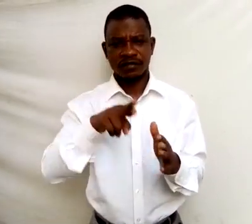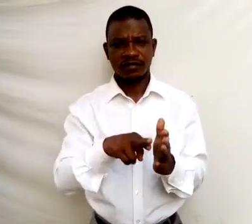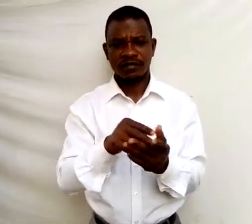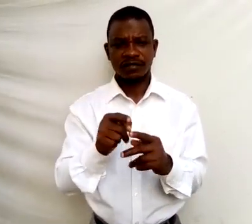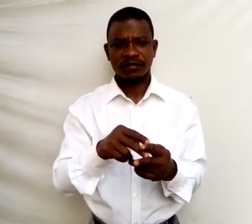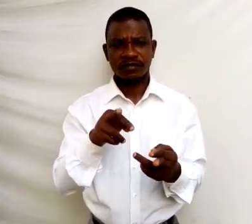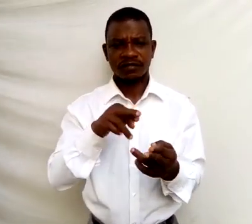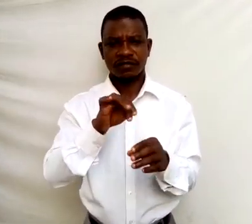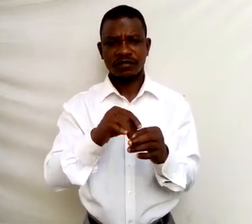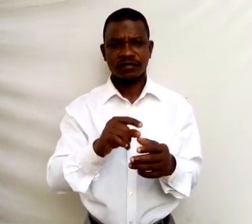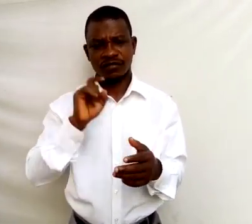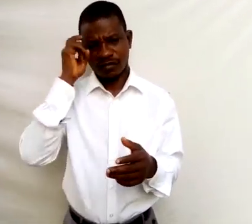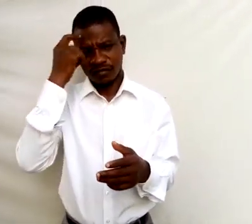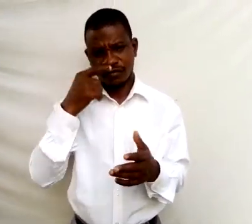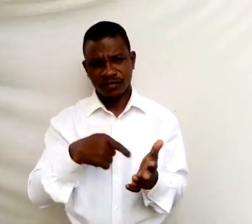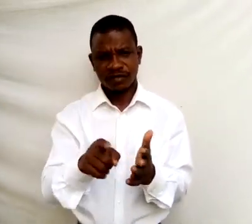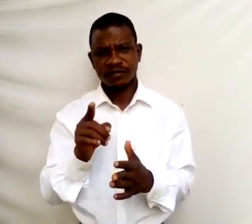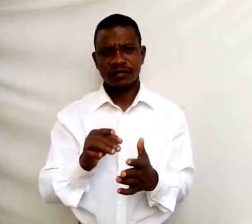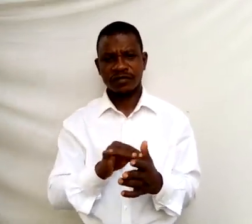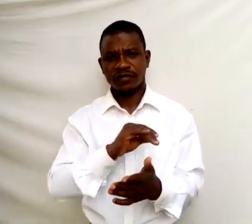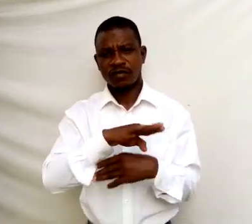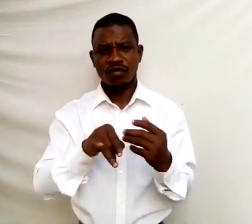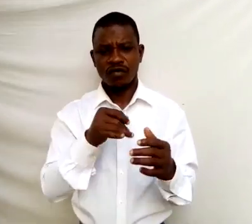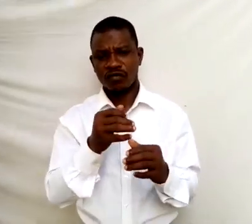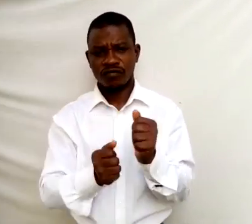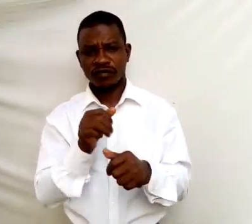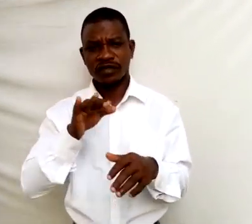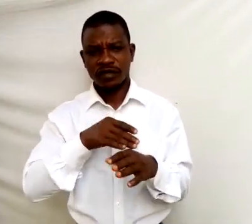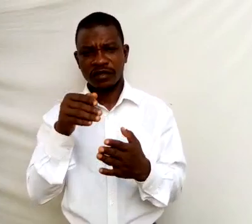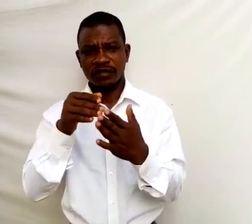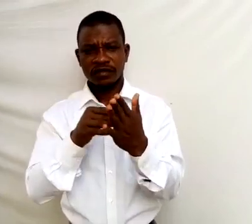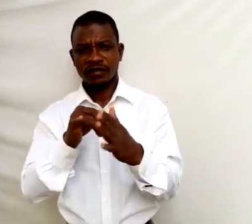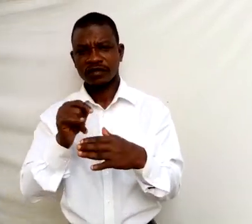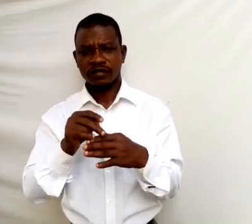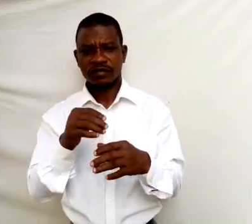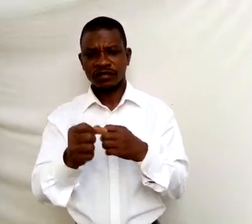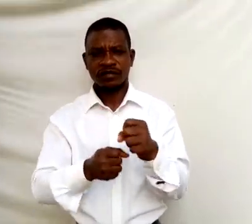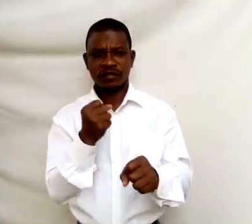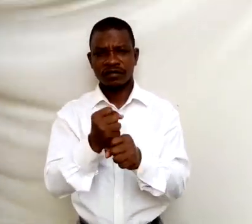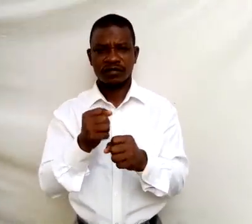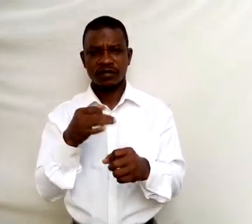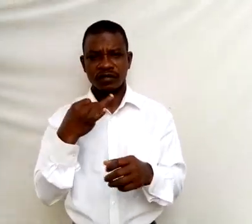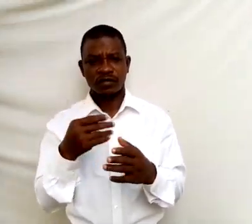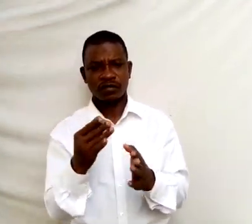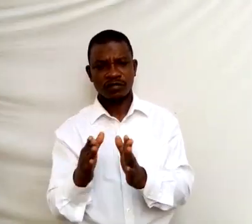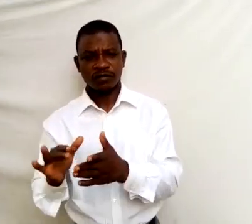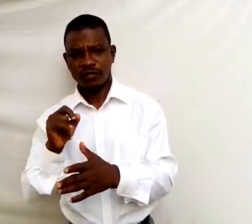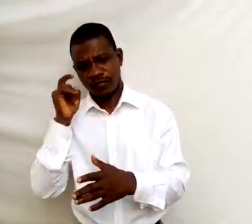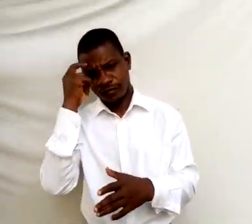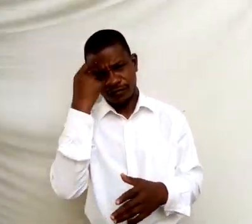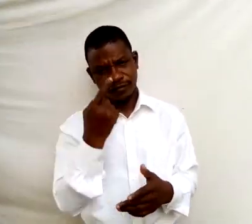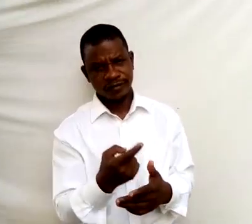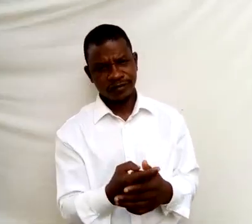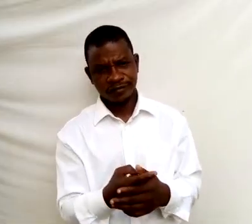government expenditure, all of which are stated in the annual financial plan of government. 2.